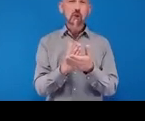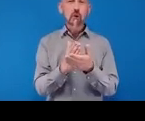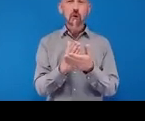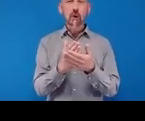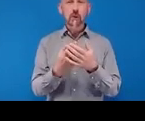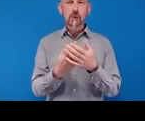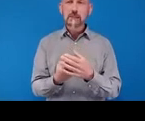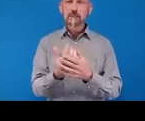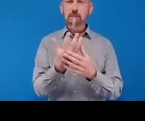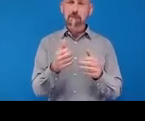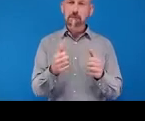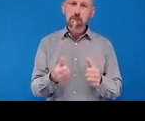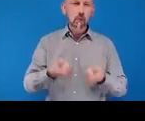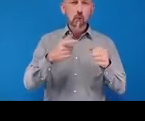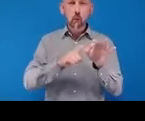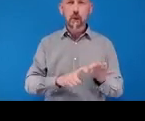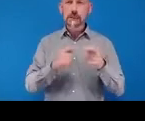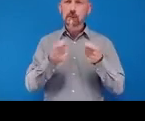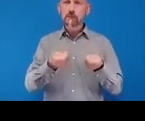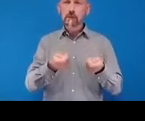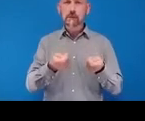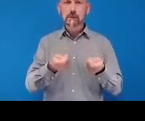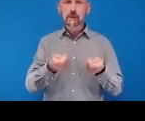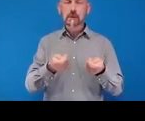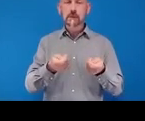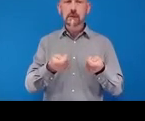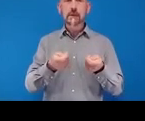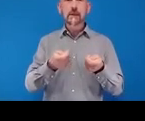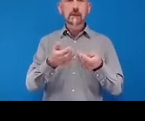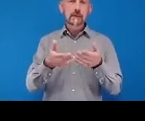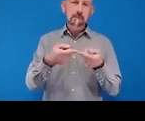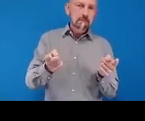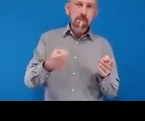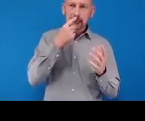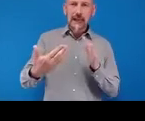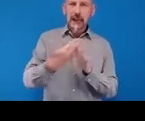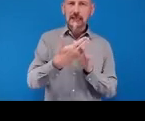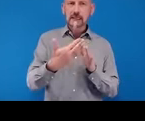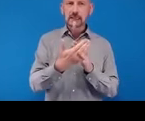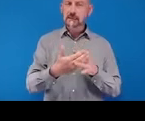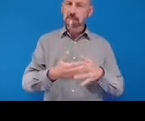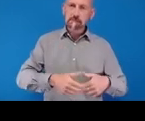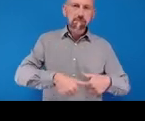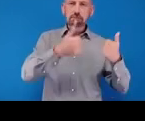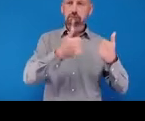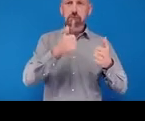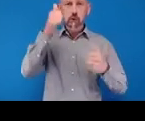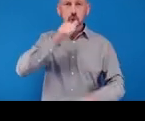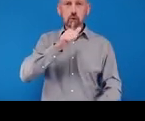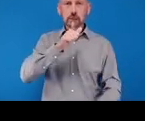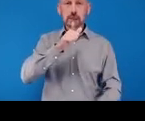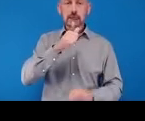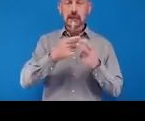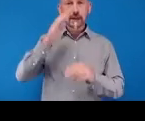a quality treatment to have access and quality surgery for people with cataract and